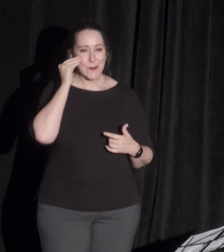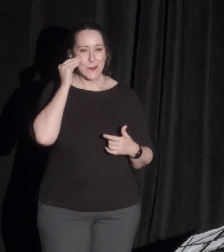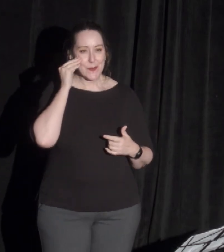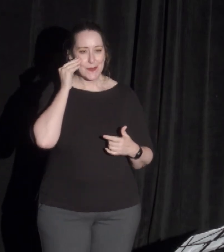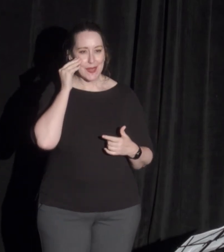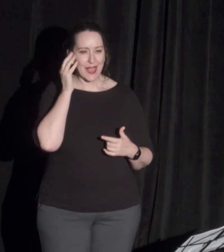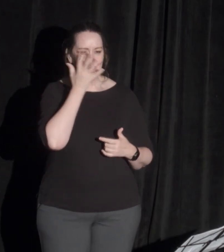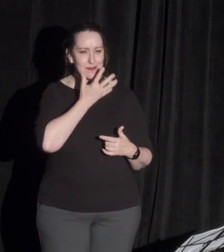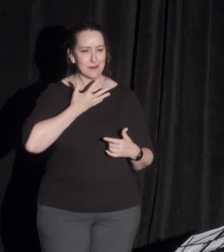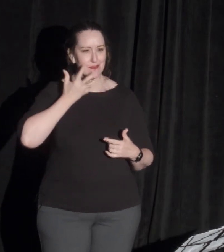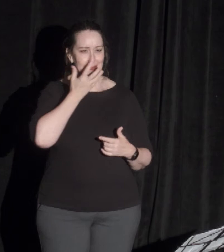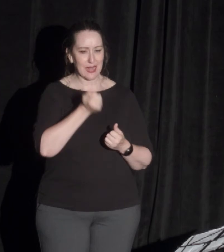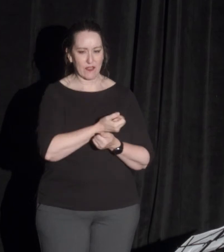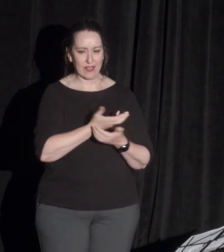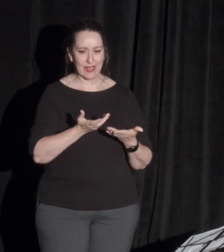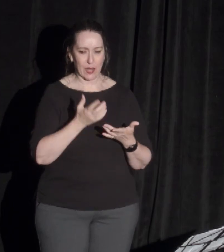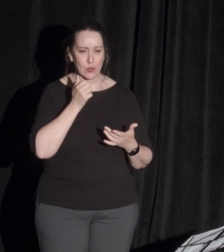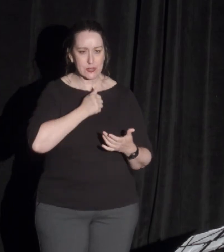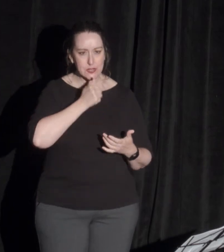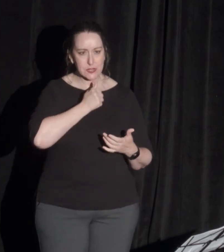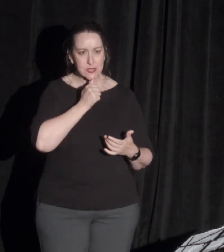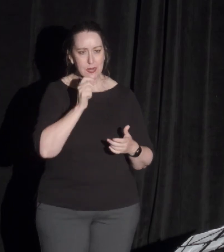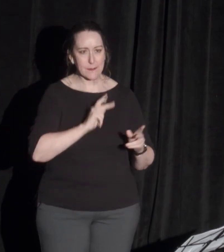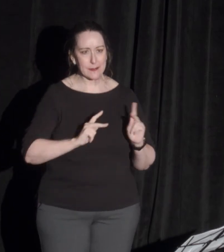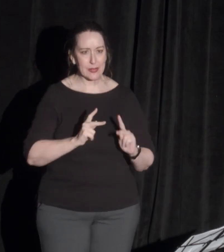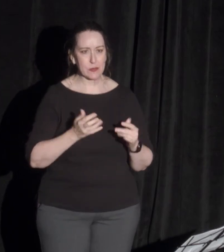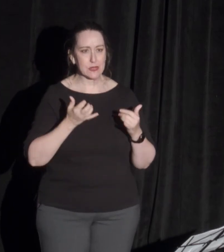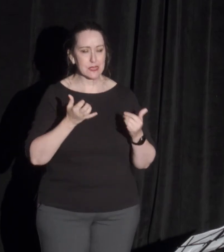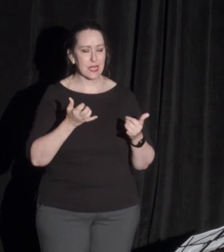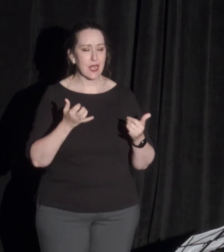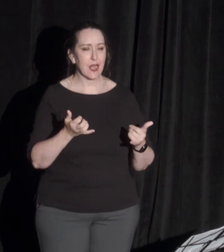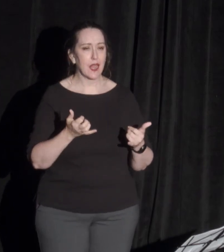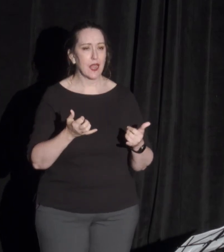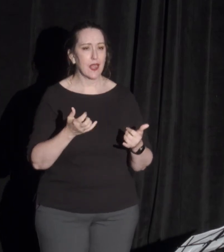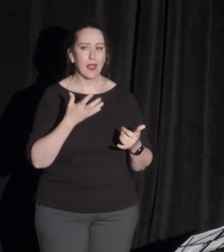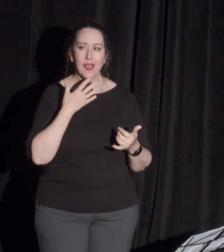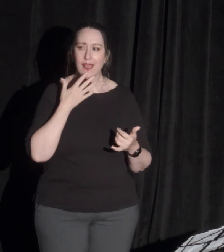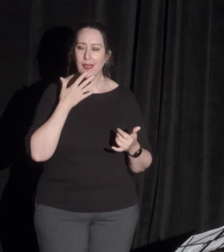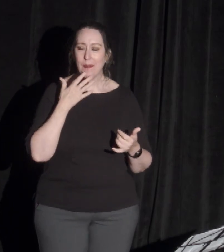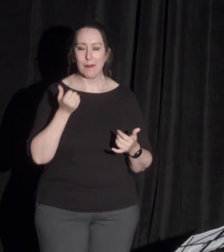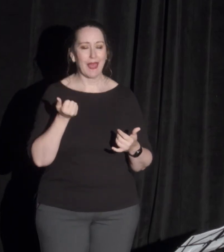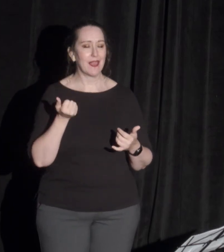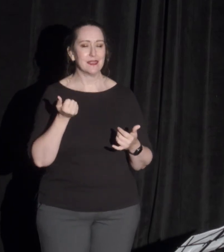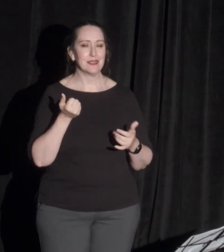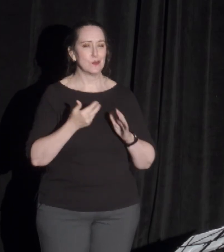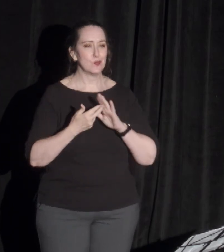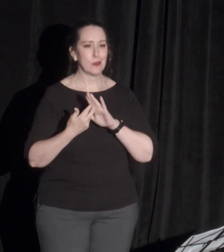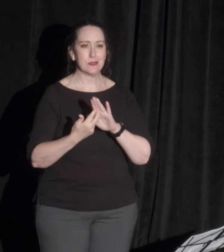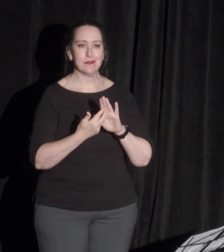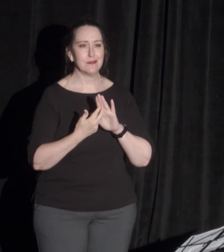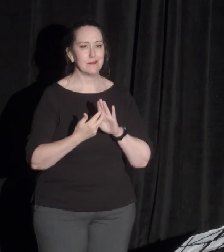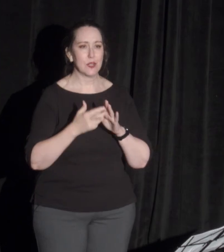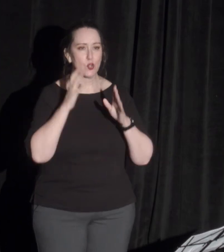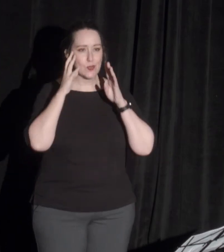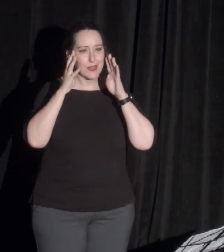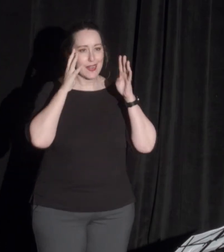of everything that we're dealing with as people today, it is one of the best representations of creativity and hope that I feel like